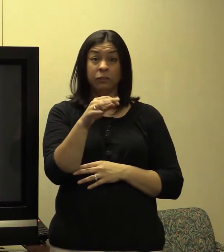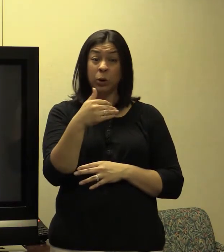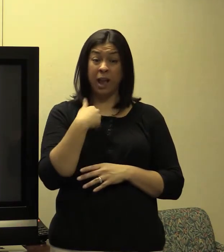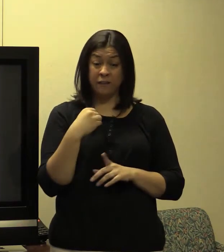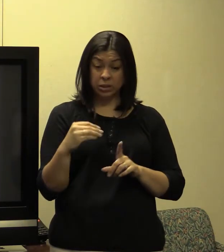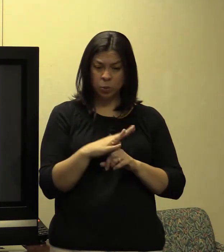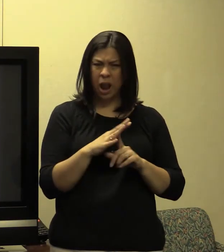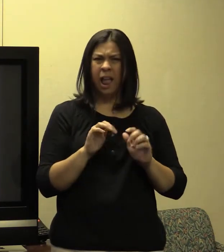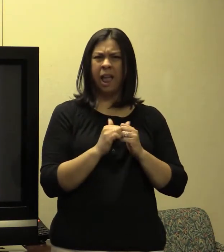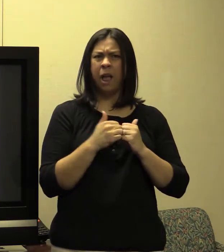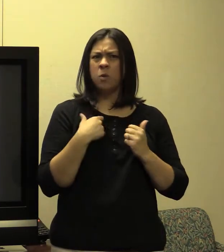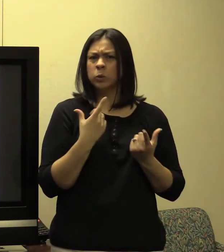to use, and